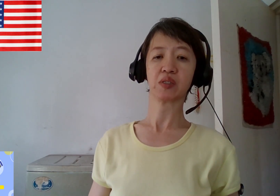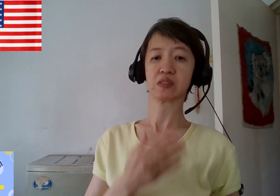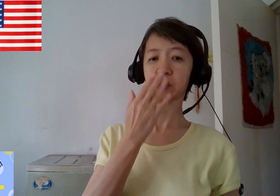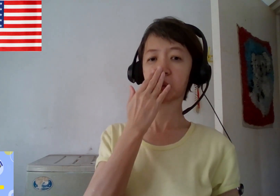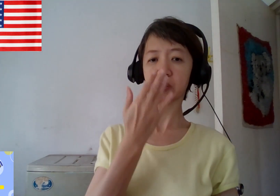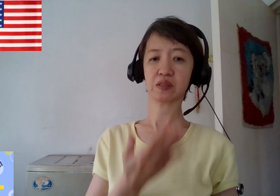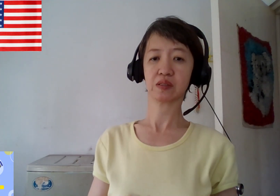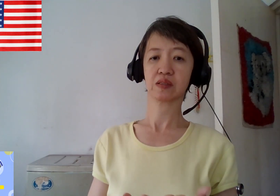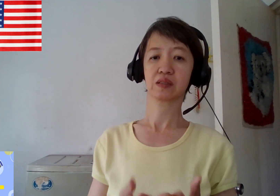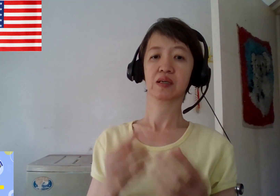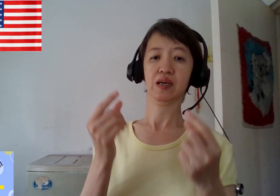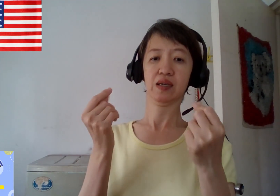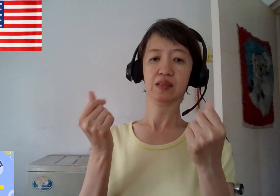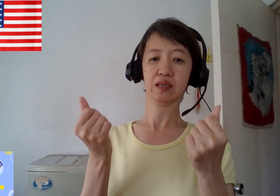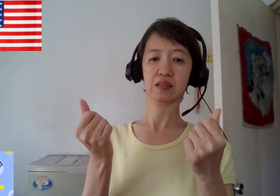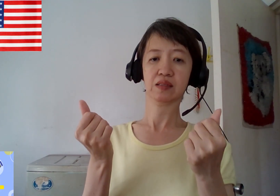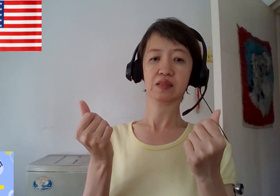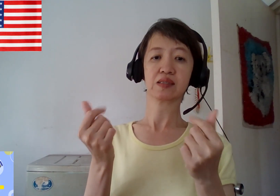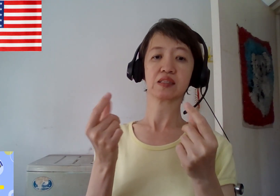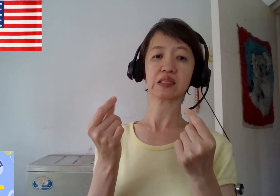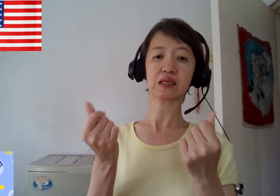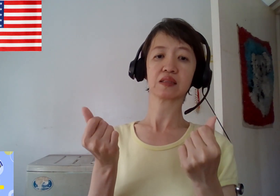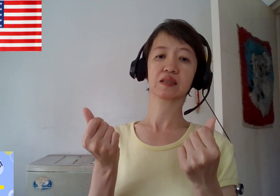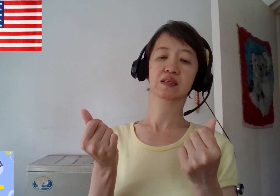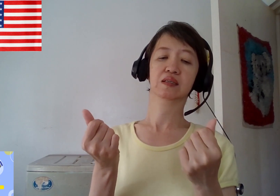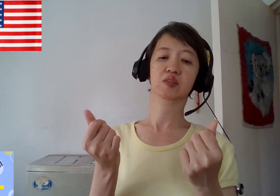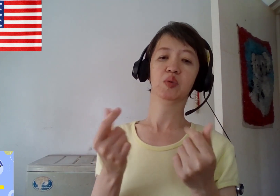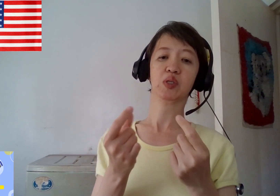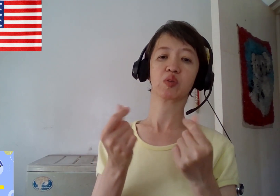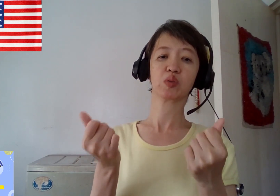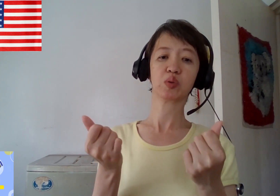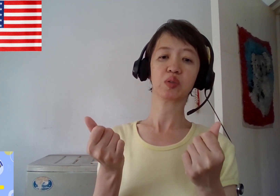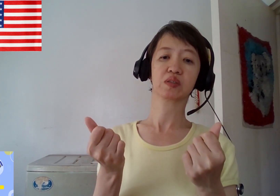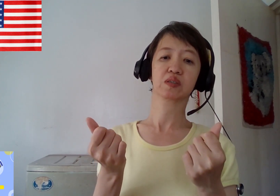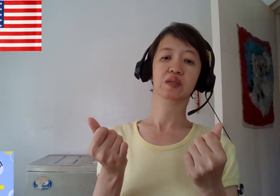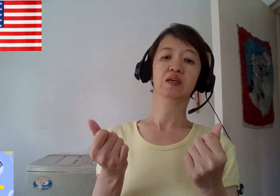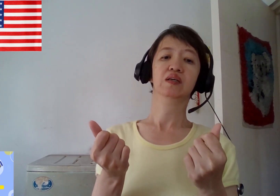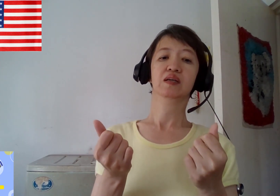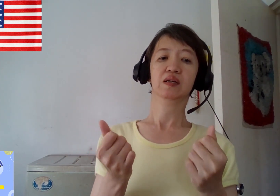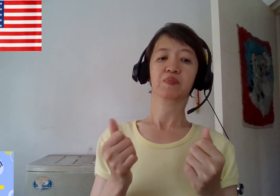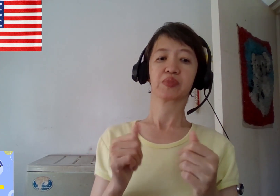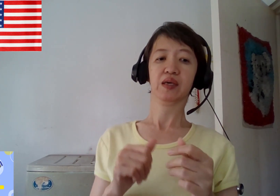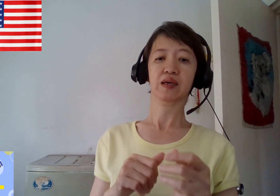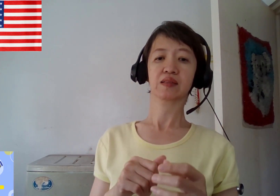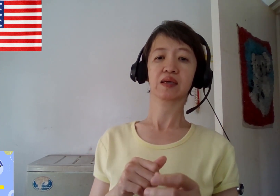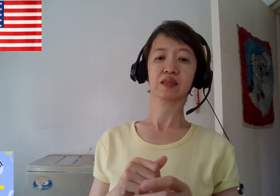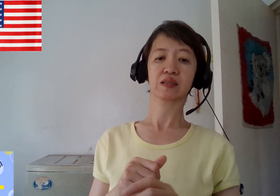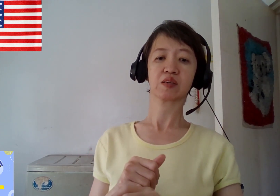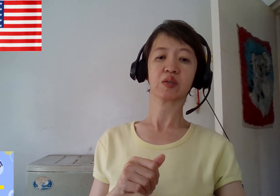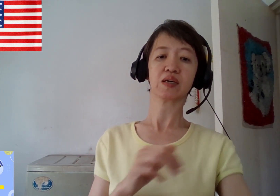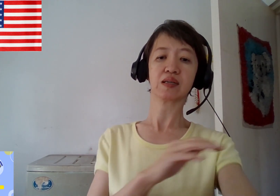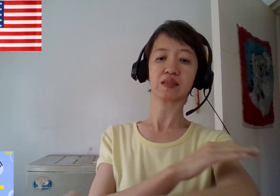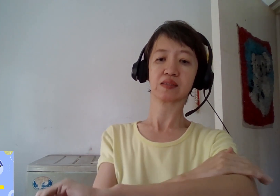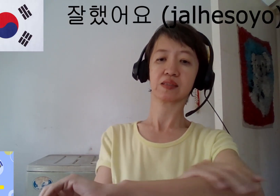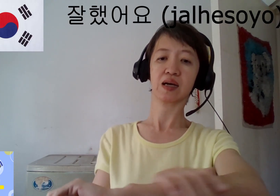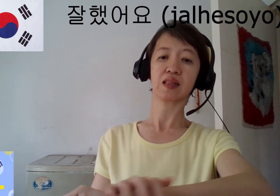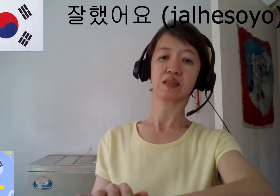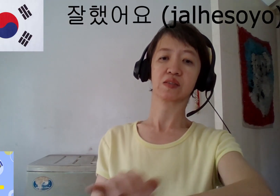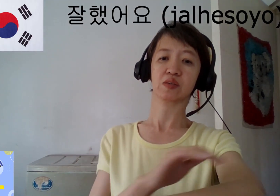is good, and then this is did or what you do. And then in Korean, it's jalhesoyo.